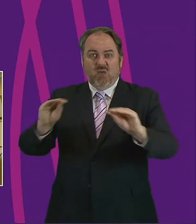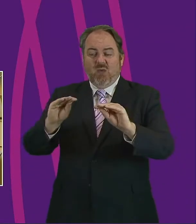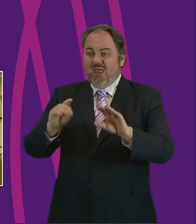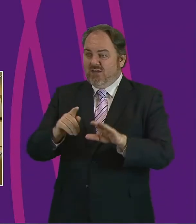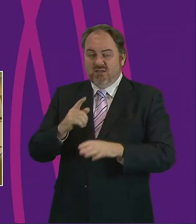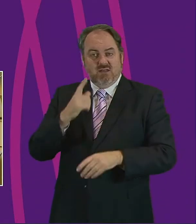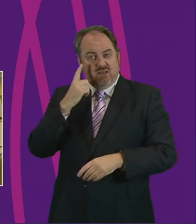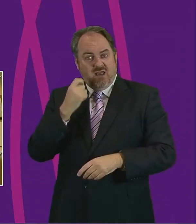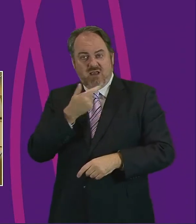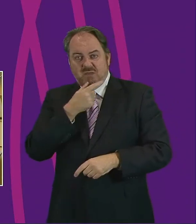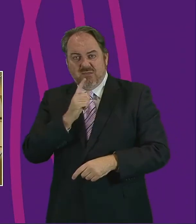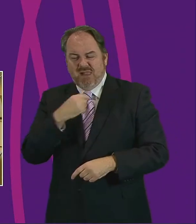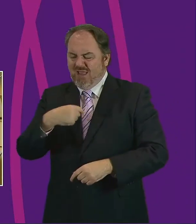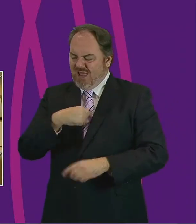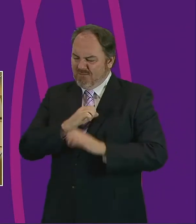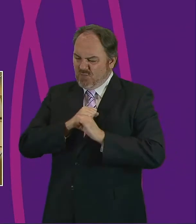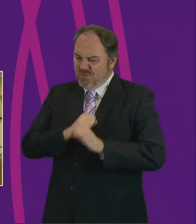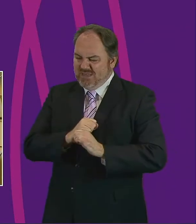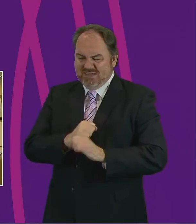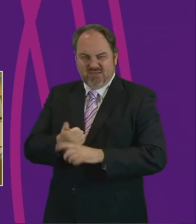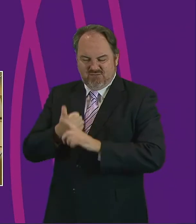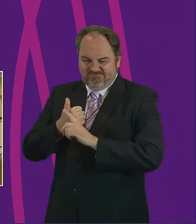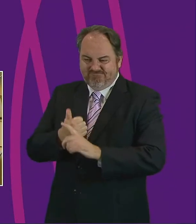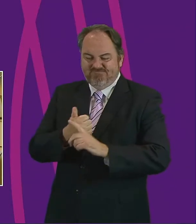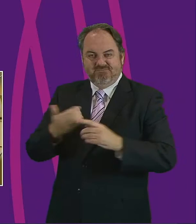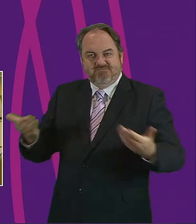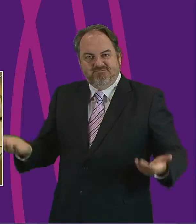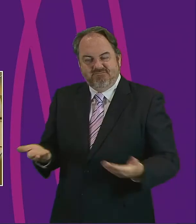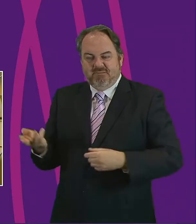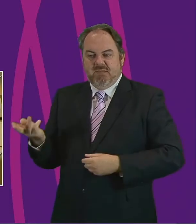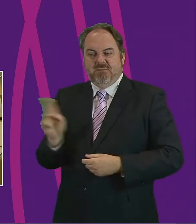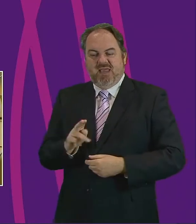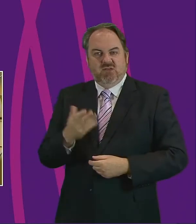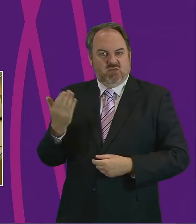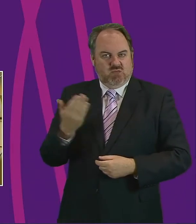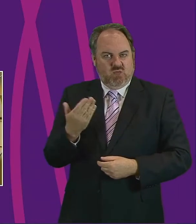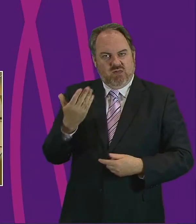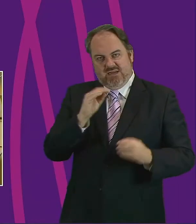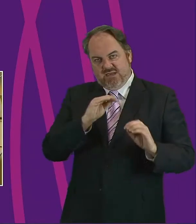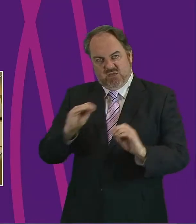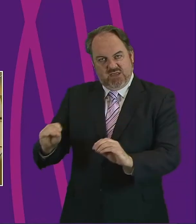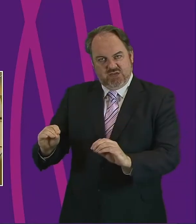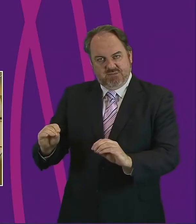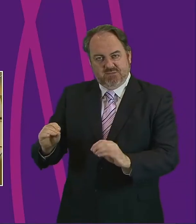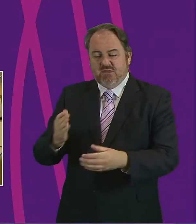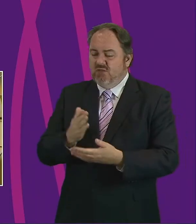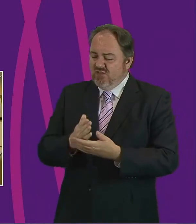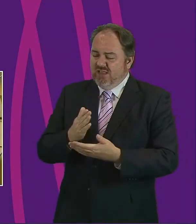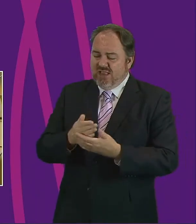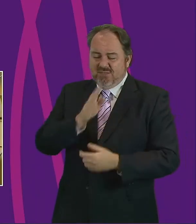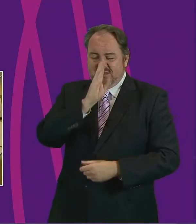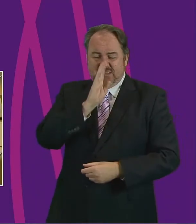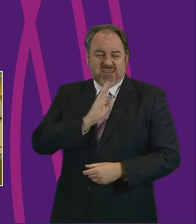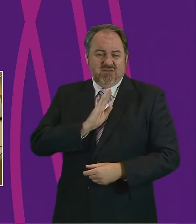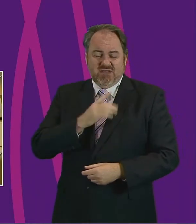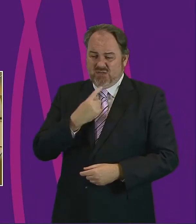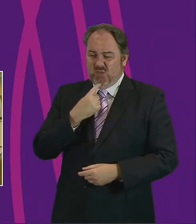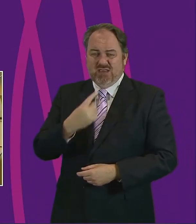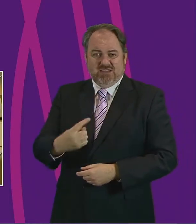my total commitment. But what I would say to people across this chamber, and do so sincerely, anybody in this